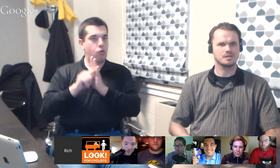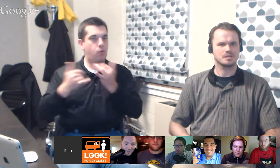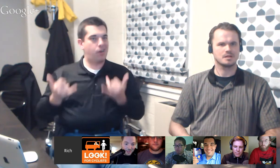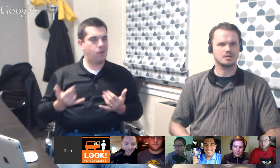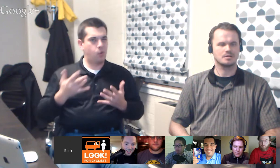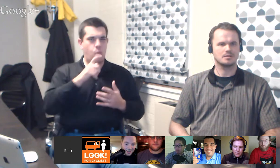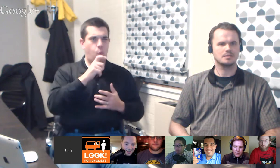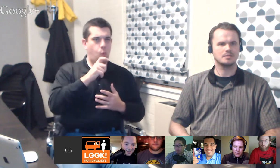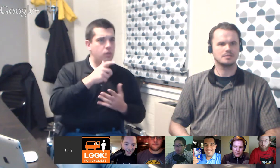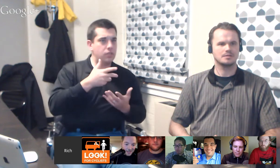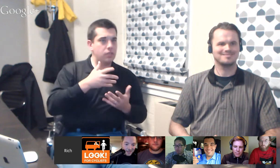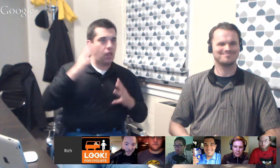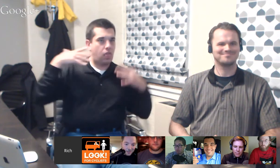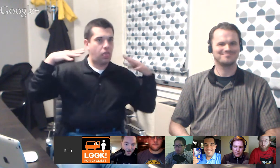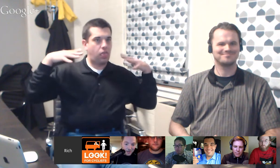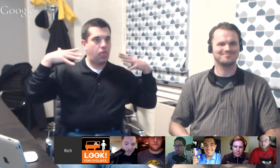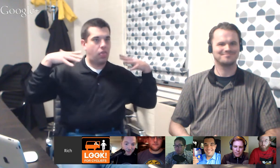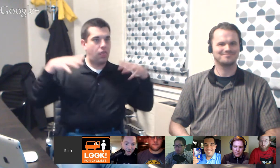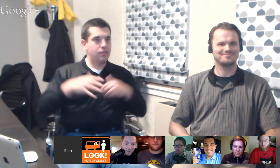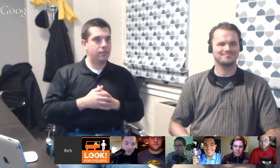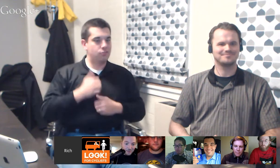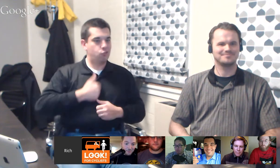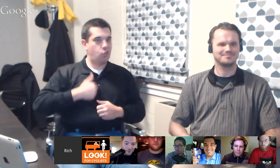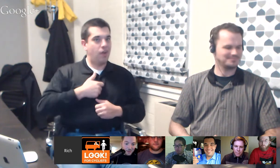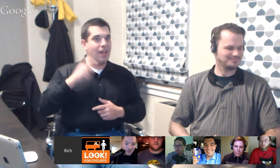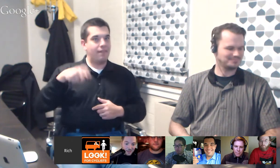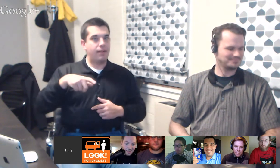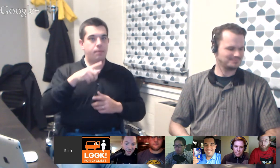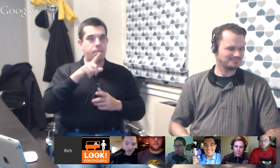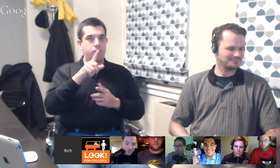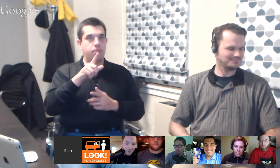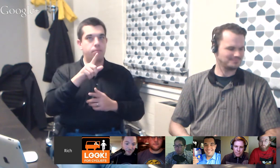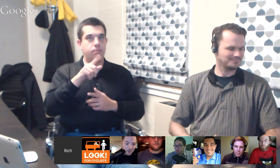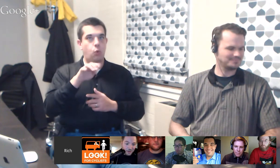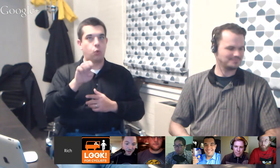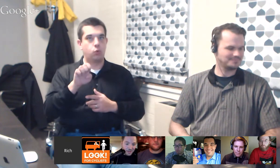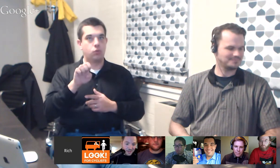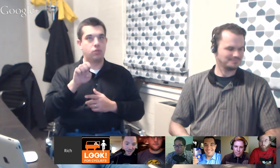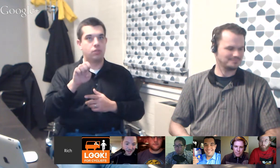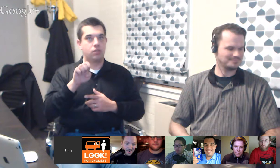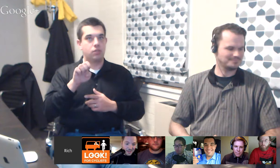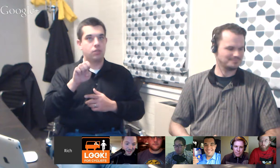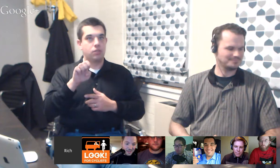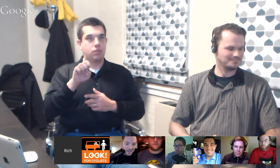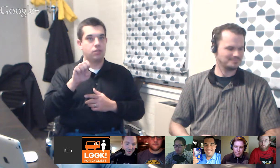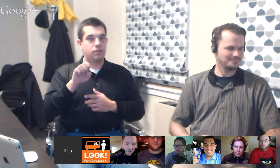sure who that is. Sorry guys, I'm going to just have to mute a couple people here.